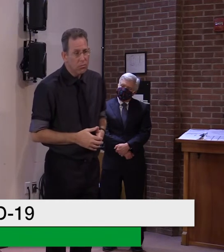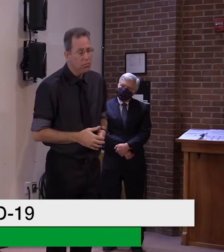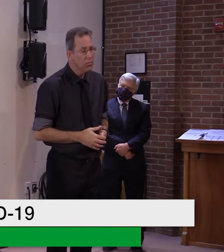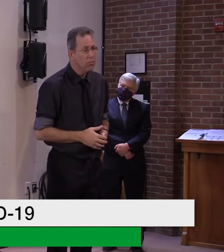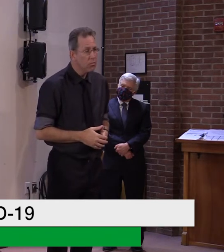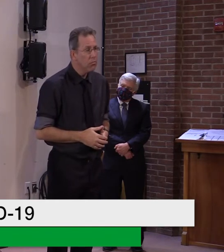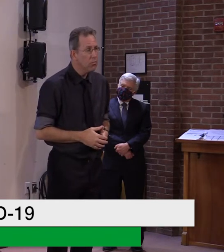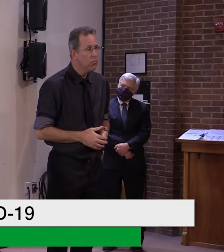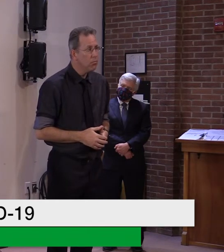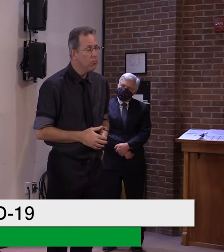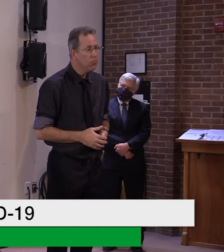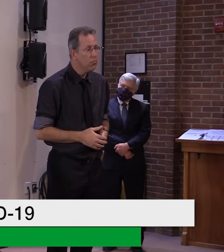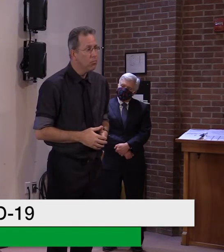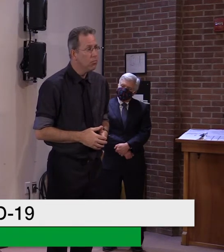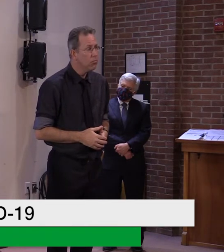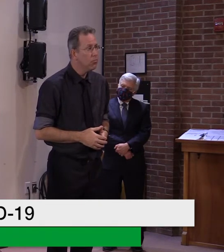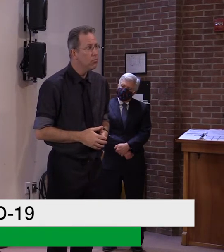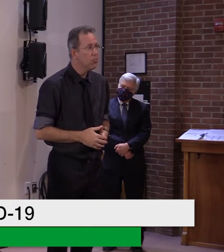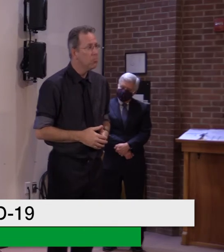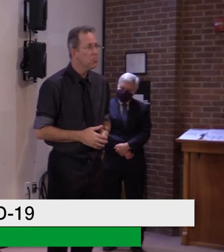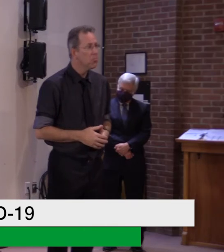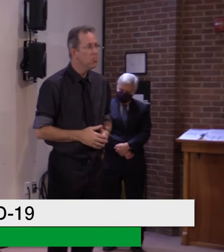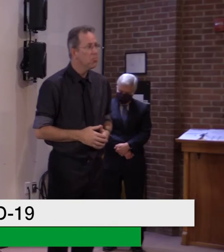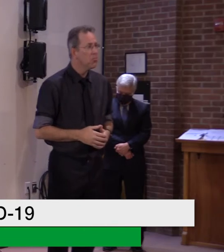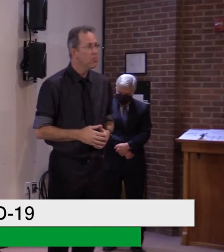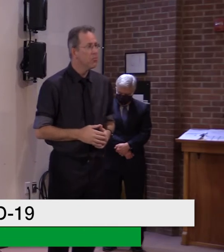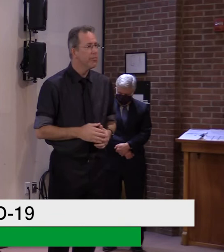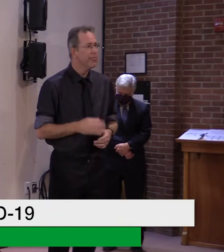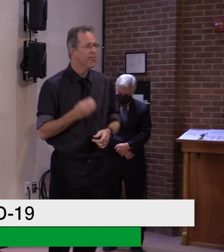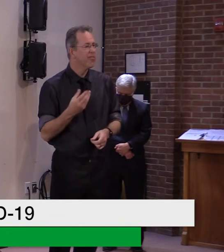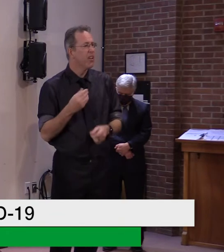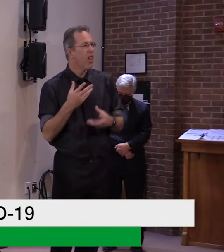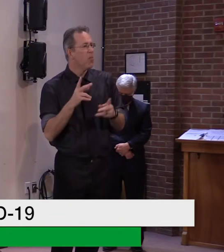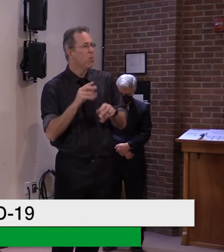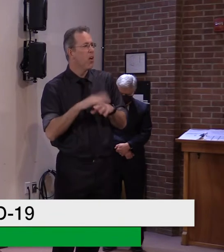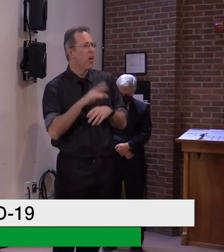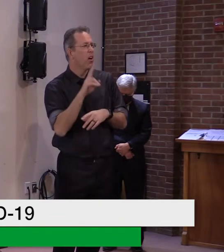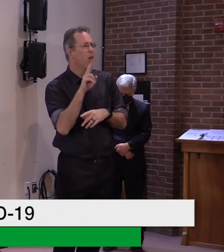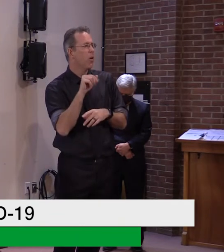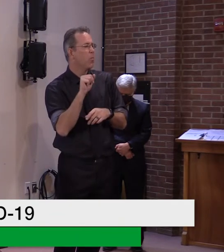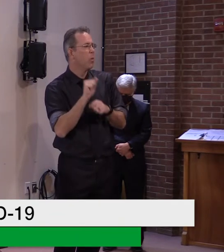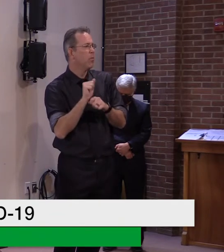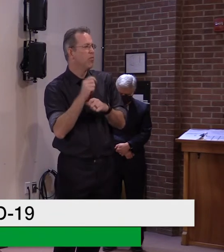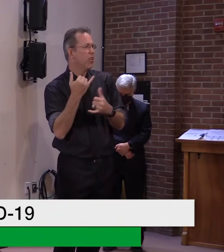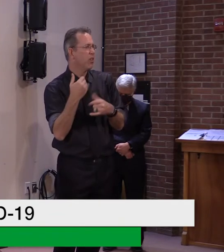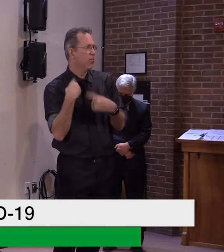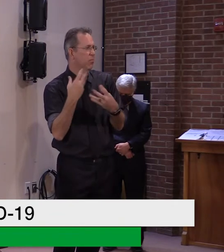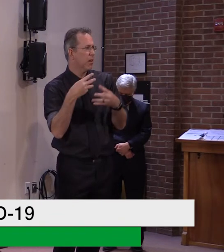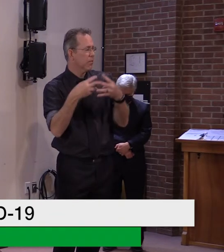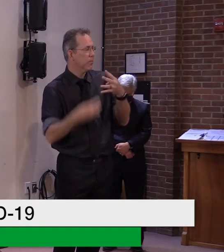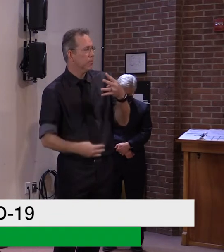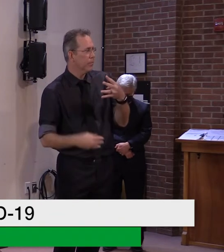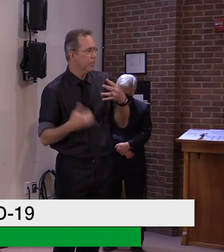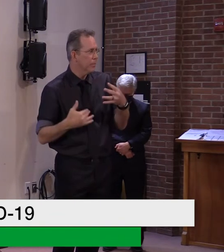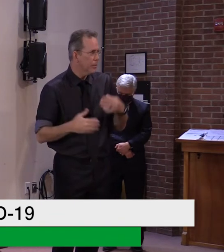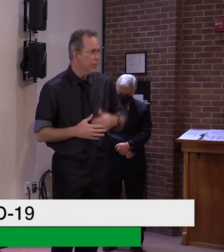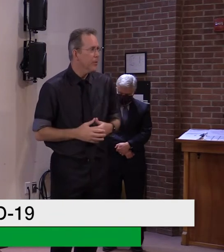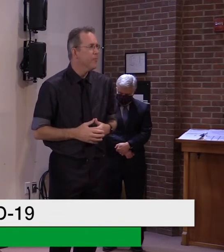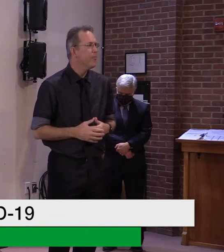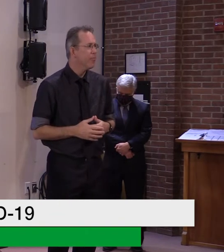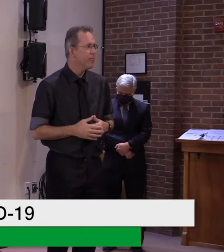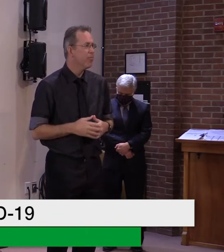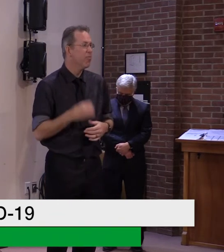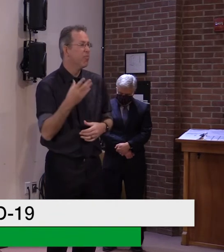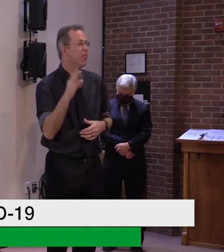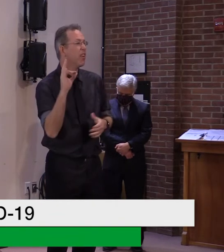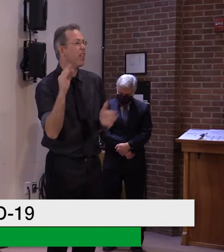you weigh right now do you know that yeah it's roughly uh just uh shy of the 9 000 i believe